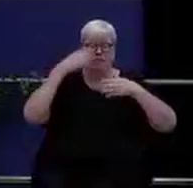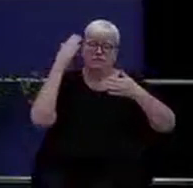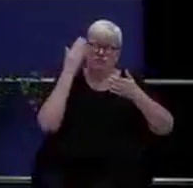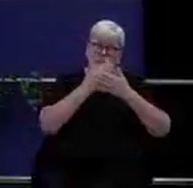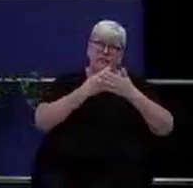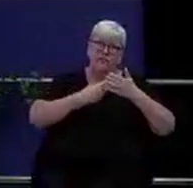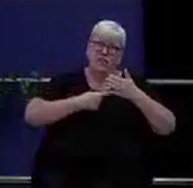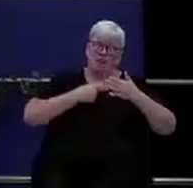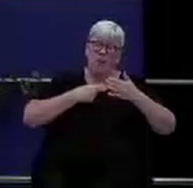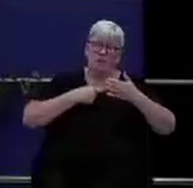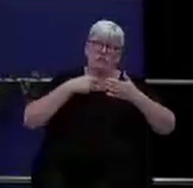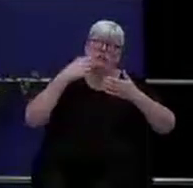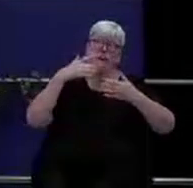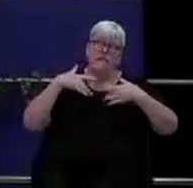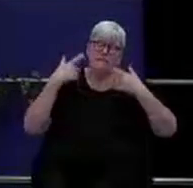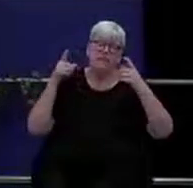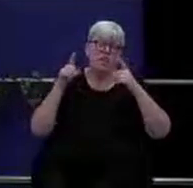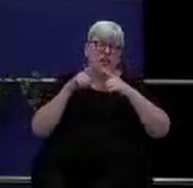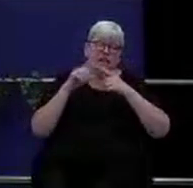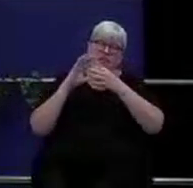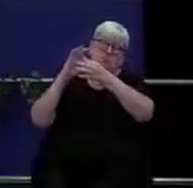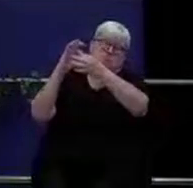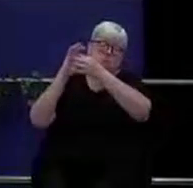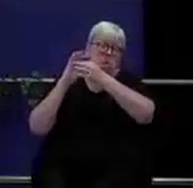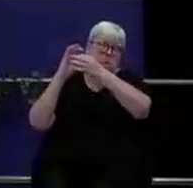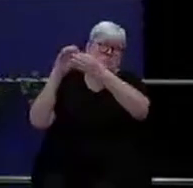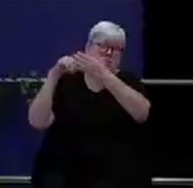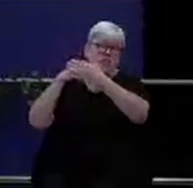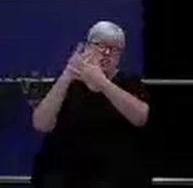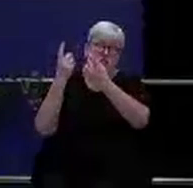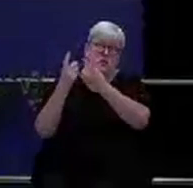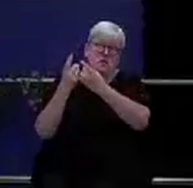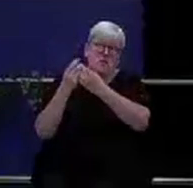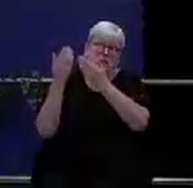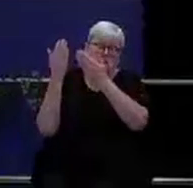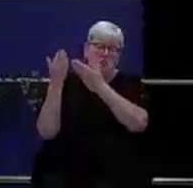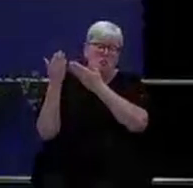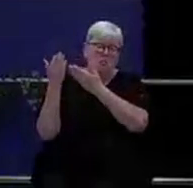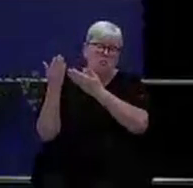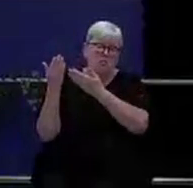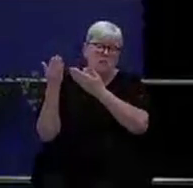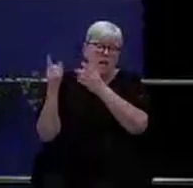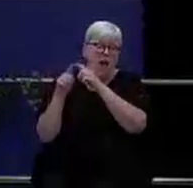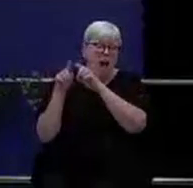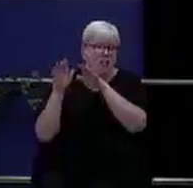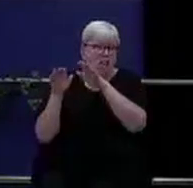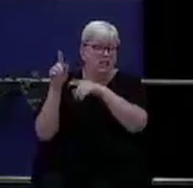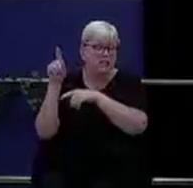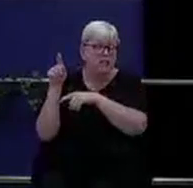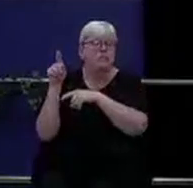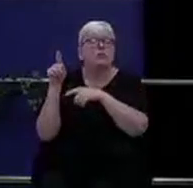personal resonance. Like, I feel like we share some traits, so maybe I identified a